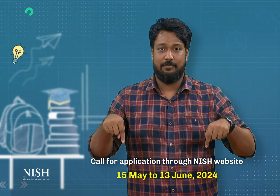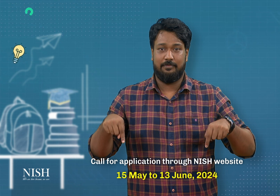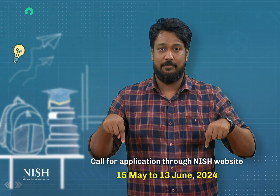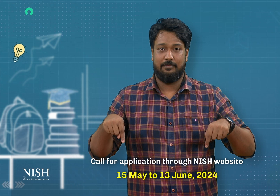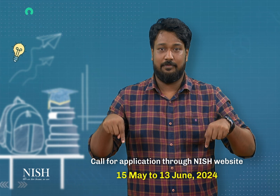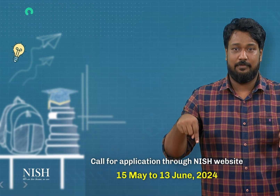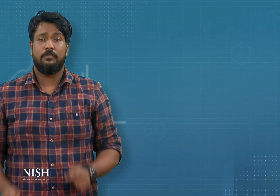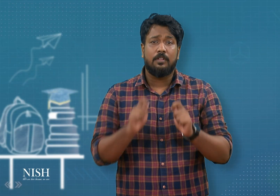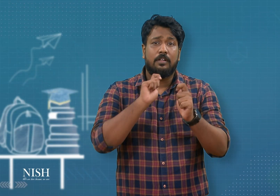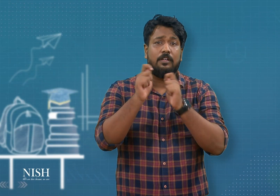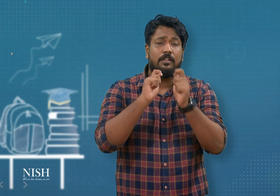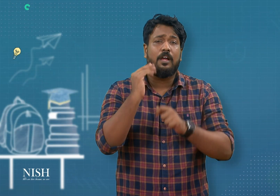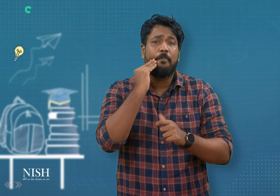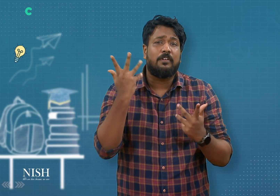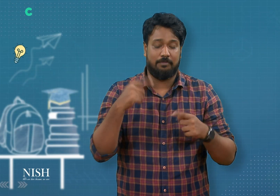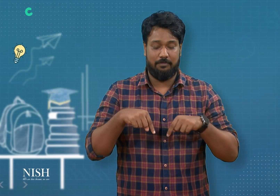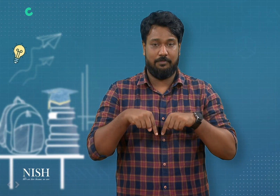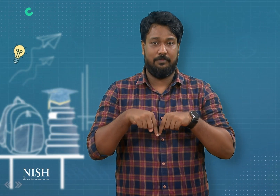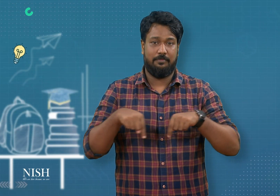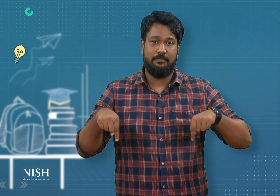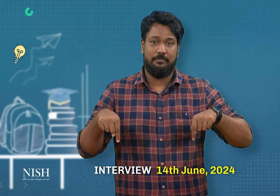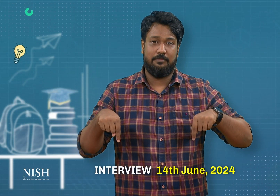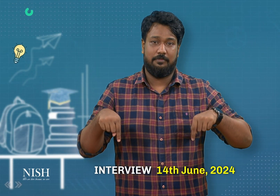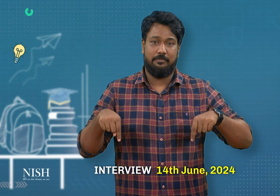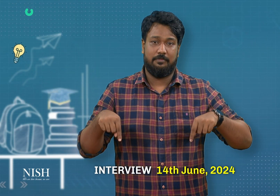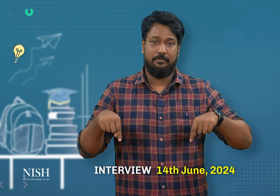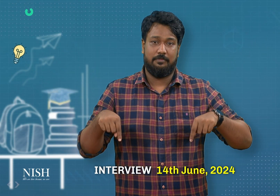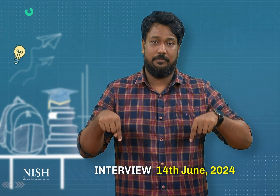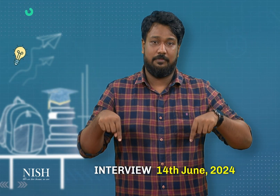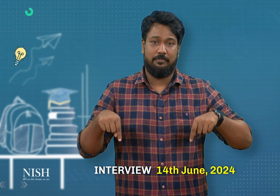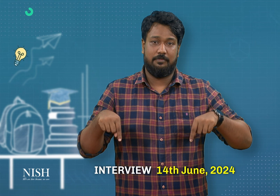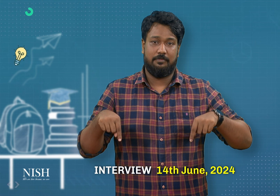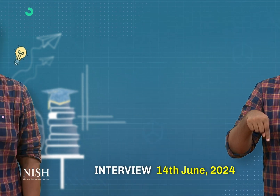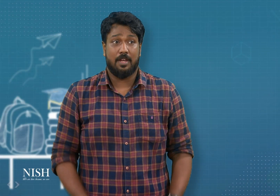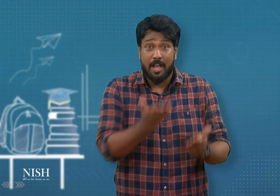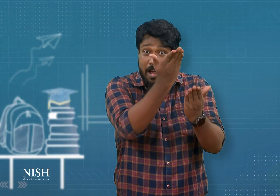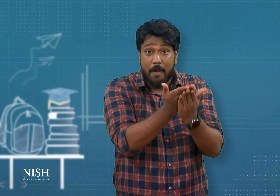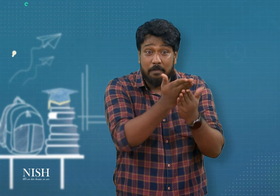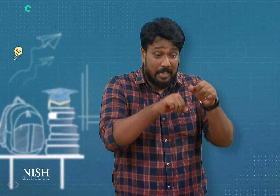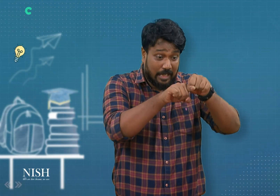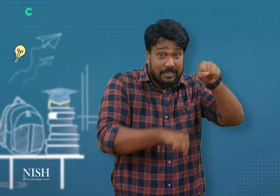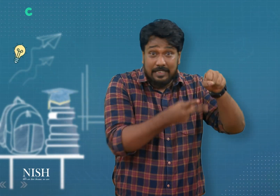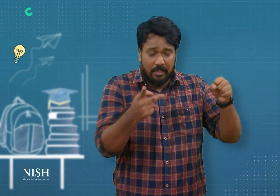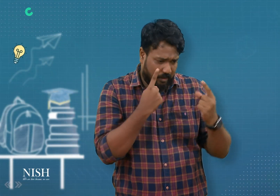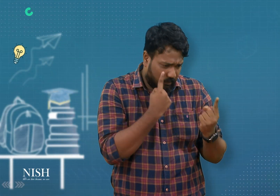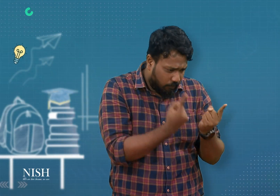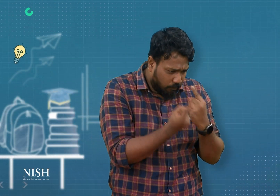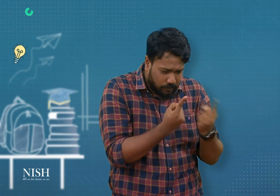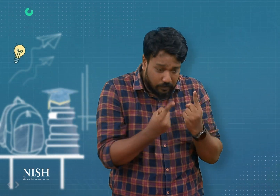13 June 2024. Interview is on 14 June 2024. Verification of data of